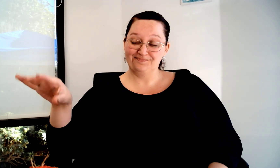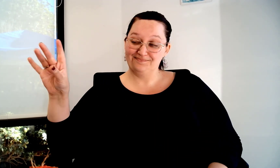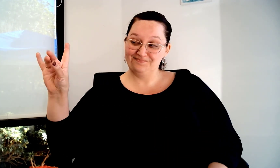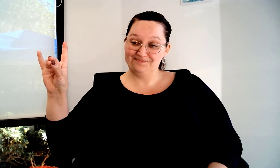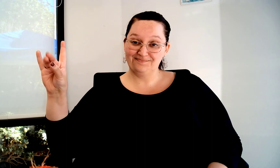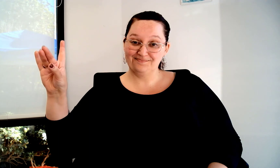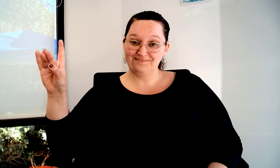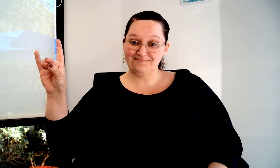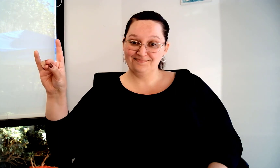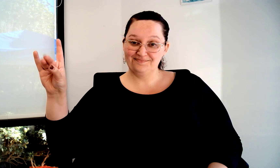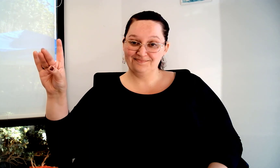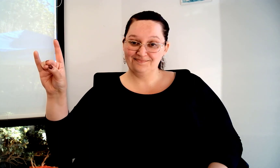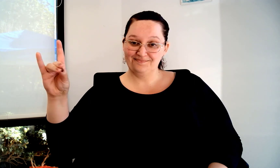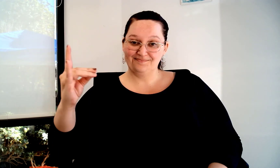for Chihuahua.